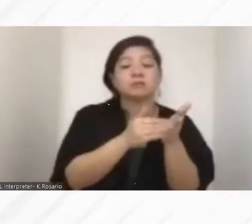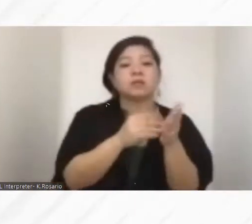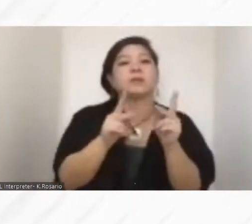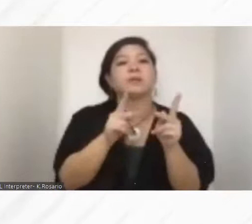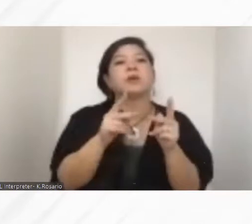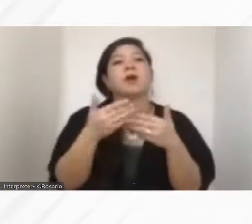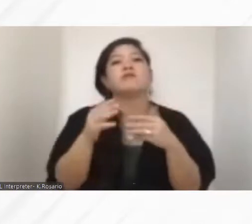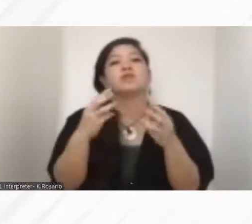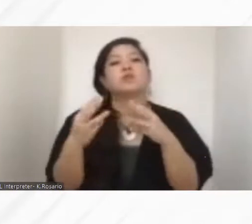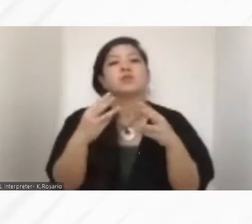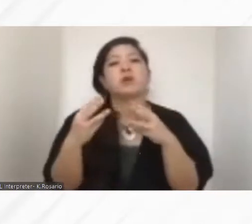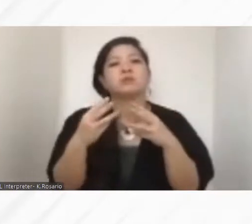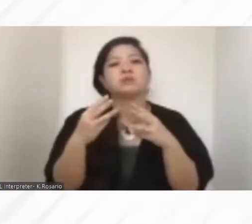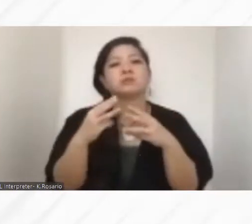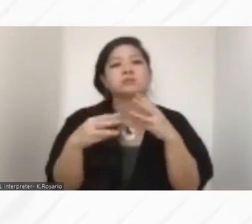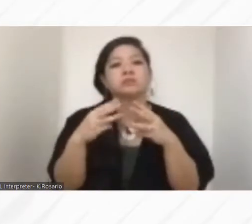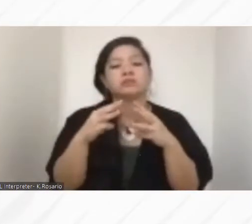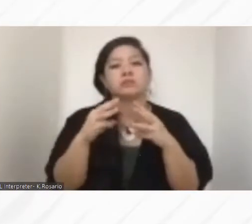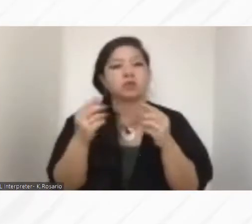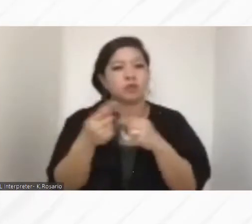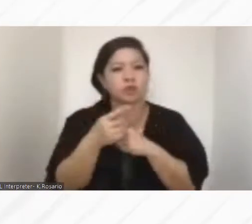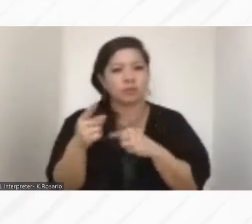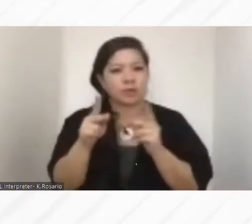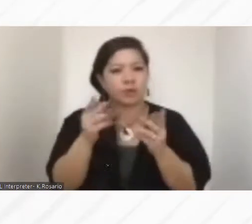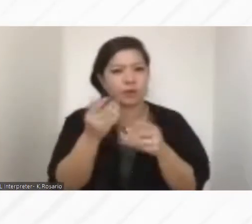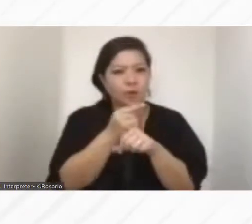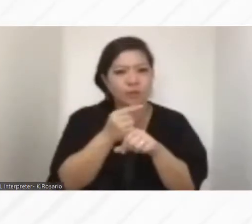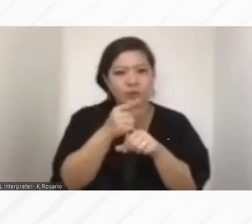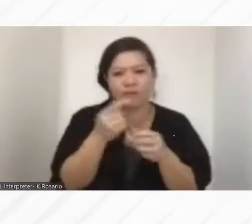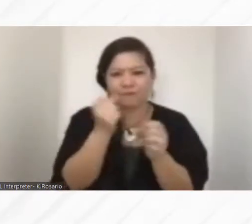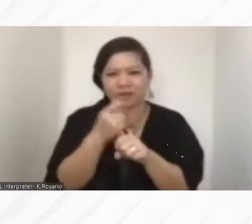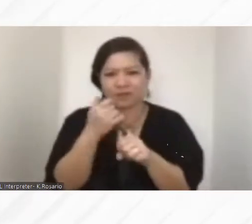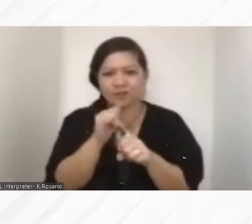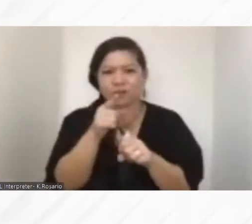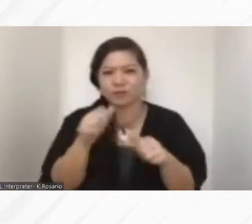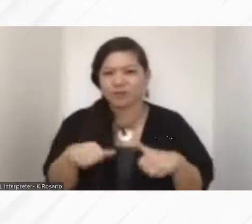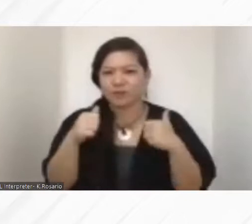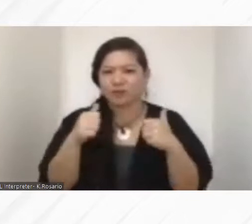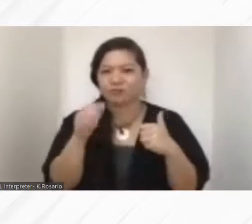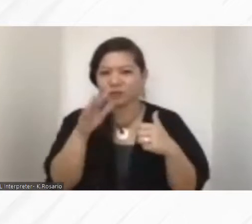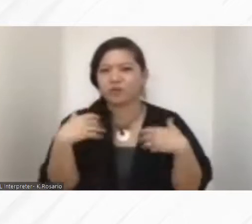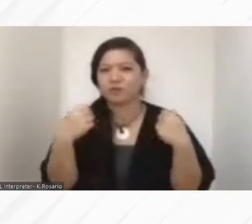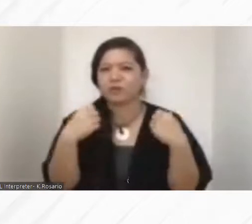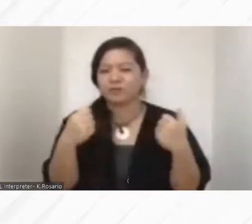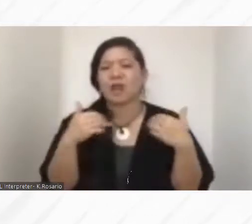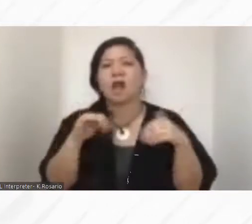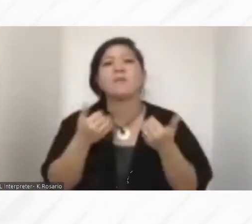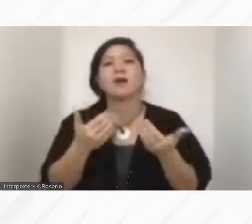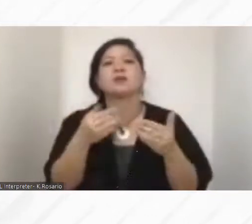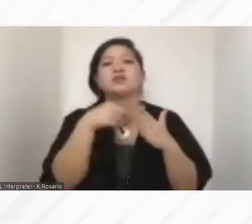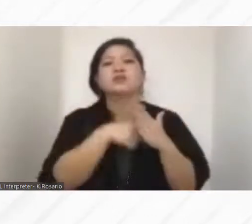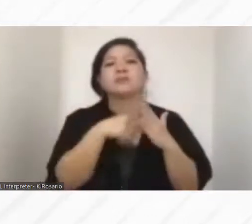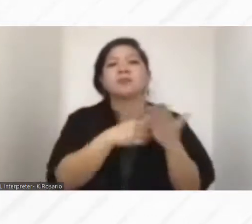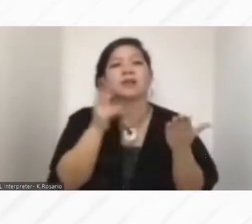Guam, you're fighters, you're survivors, and one of your greatest strengths is how much you deeply care about and look out for